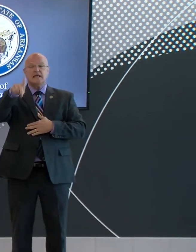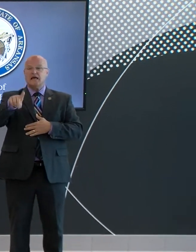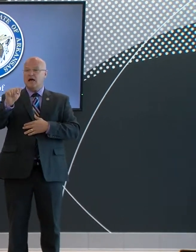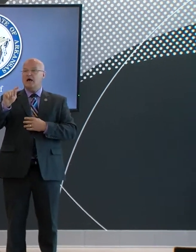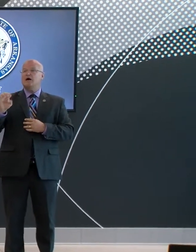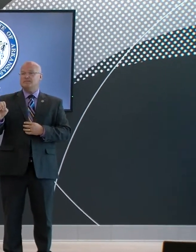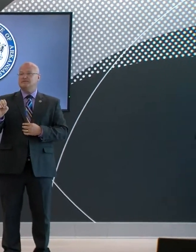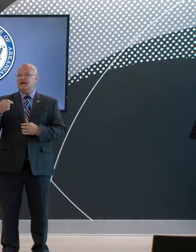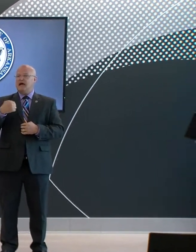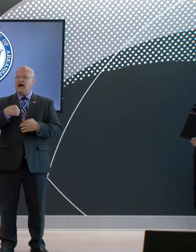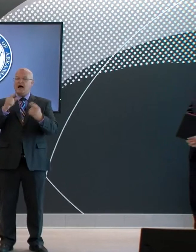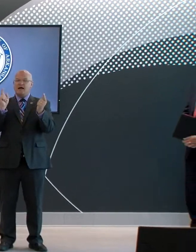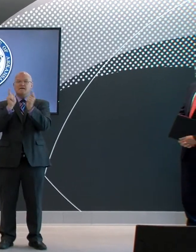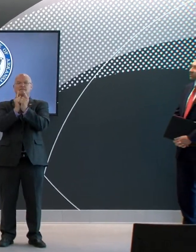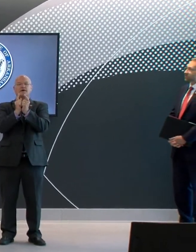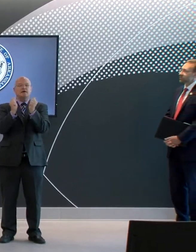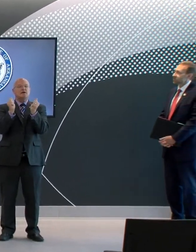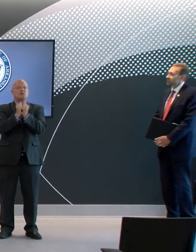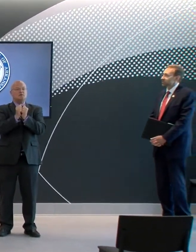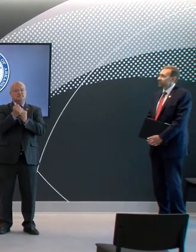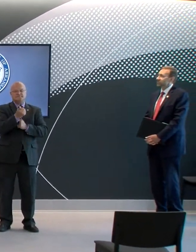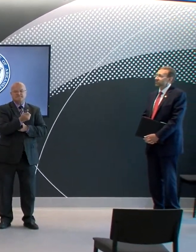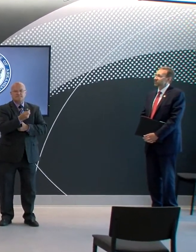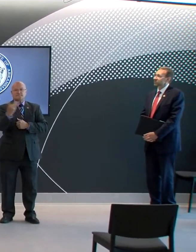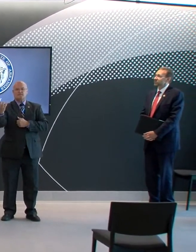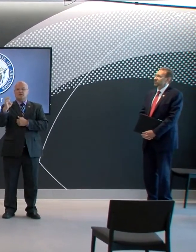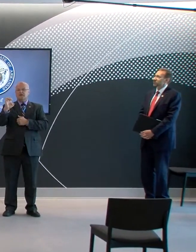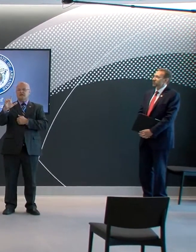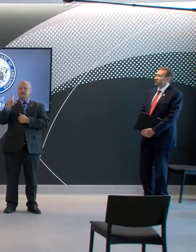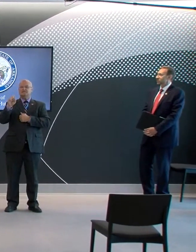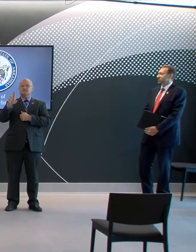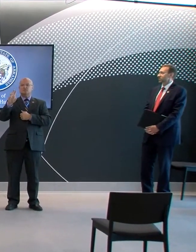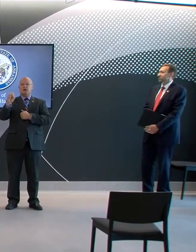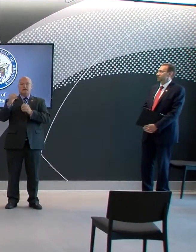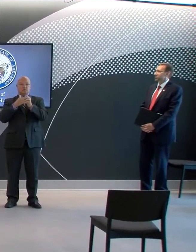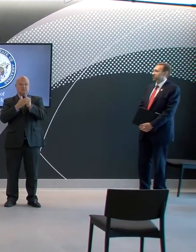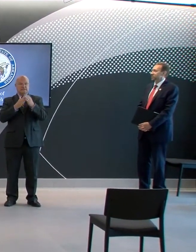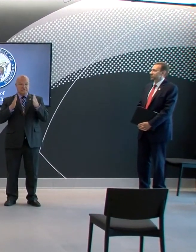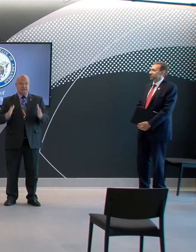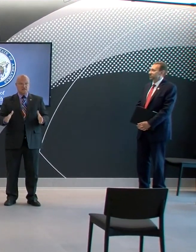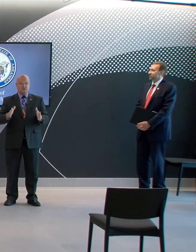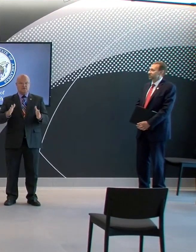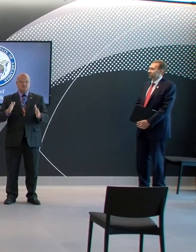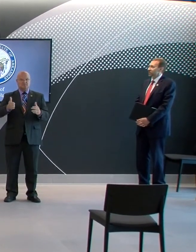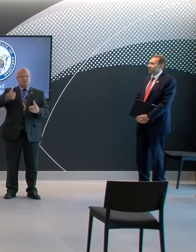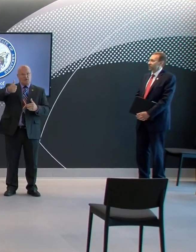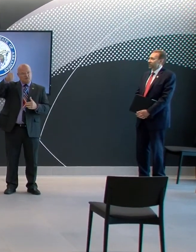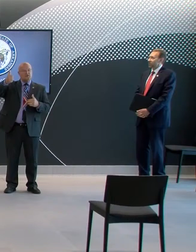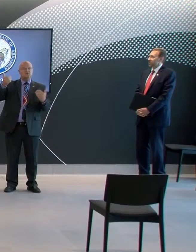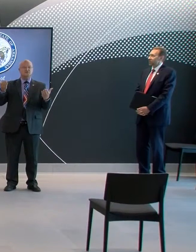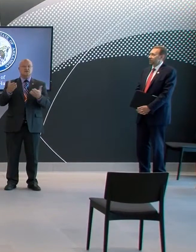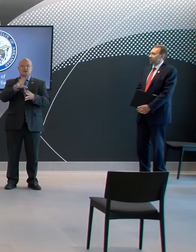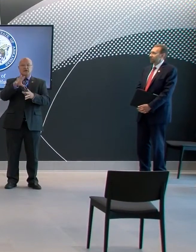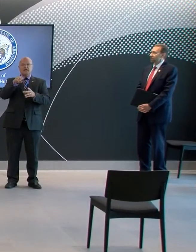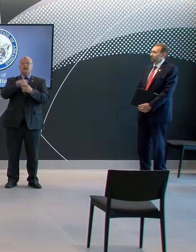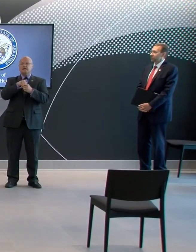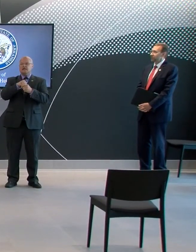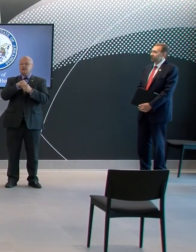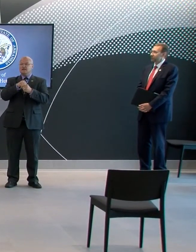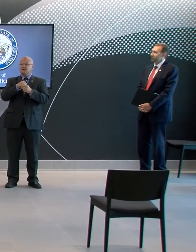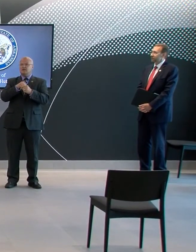update, I met with a number of El Dorado leaders and officials, including